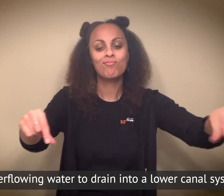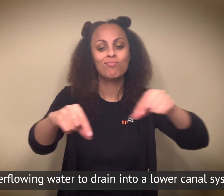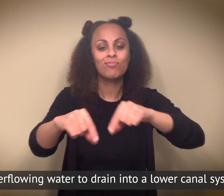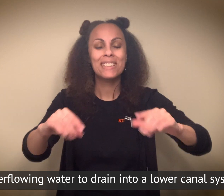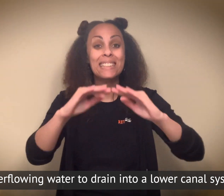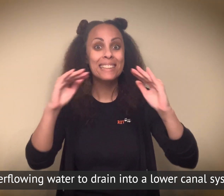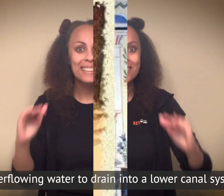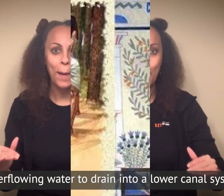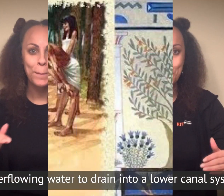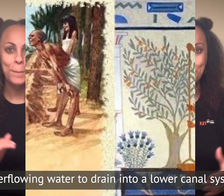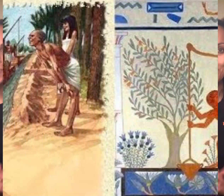system.